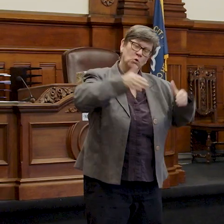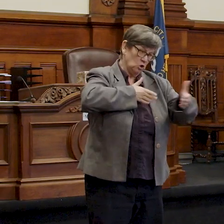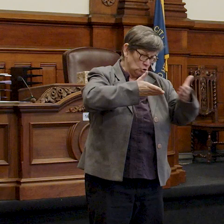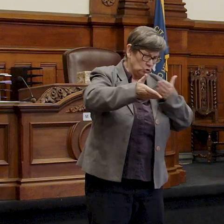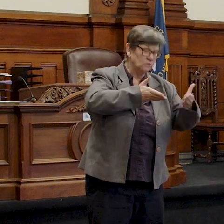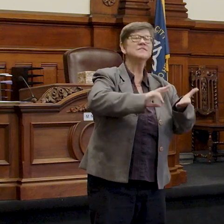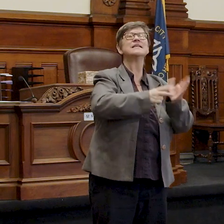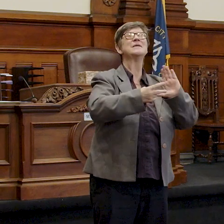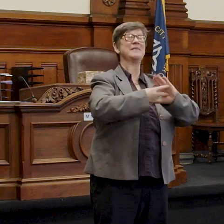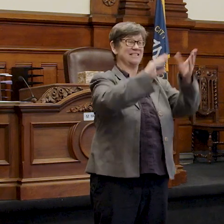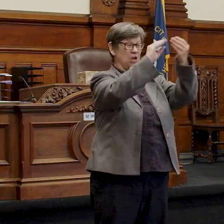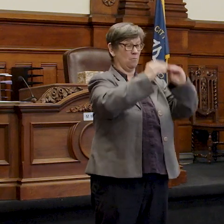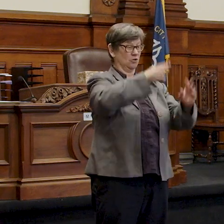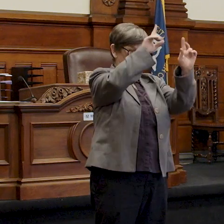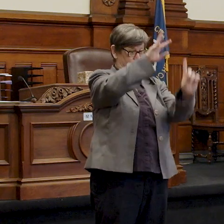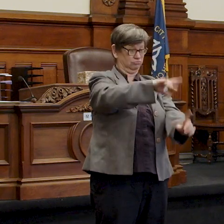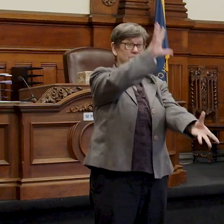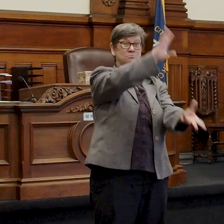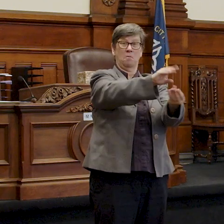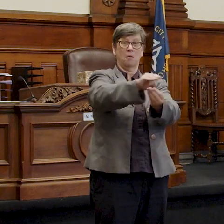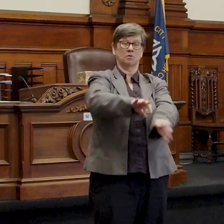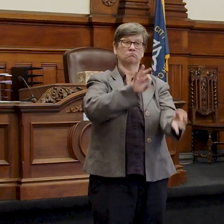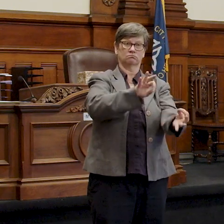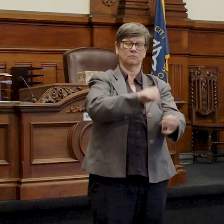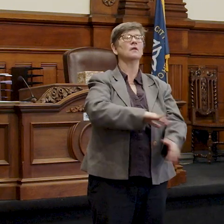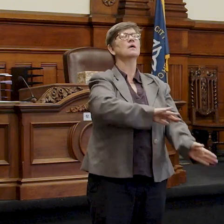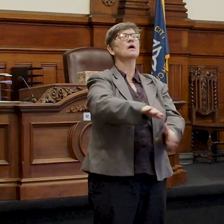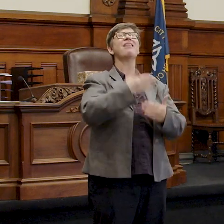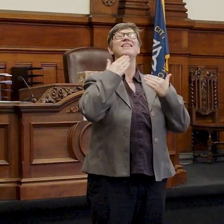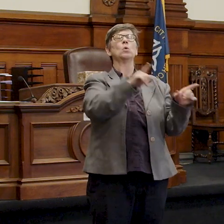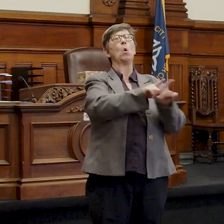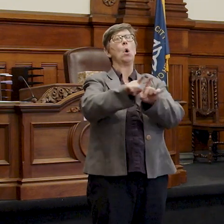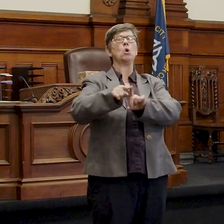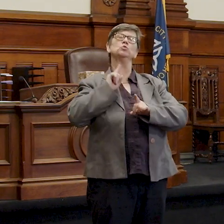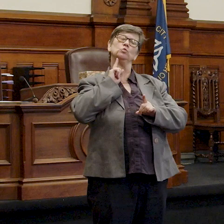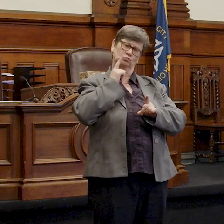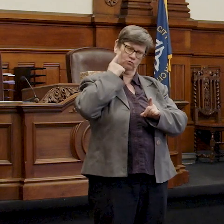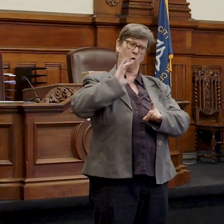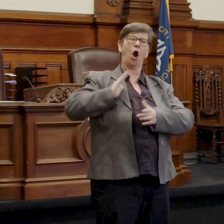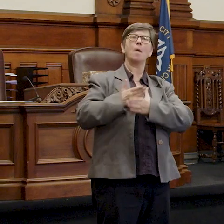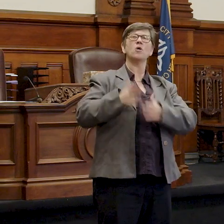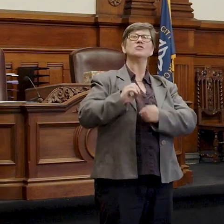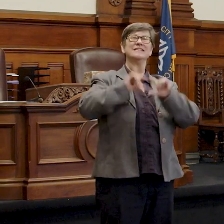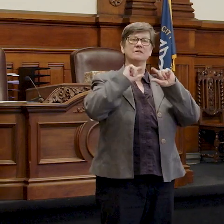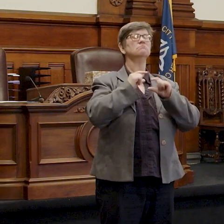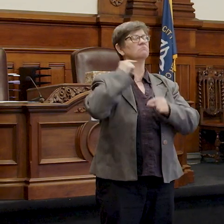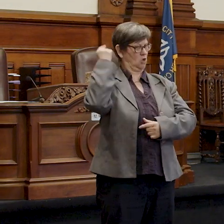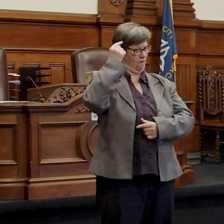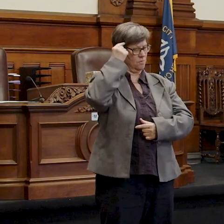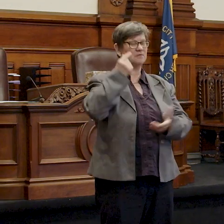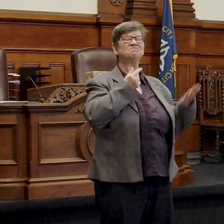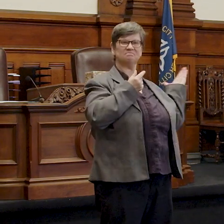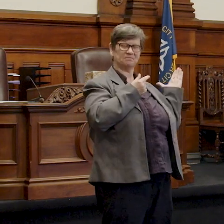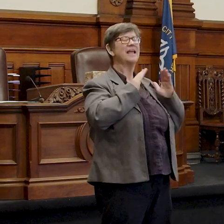this document possible. Our thanks also go to our partners in government, City Council President Miguel A. Melendez and all the members